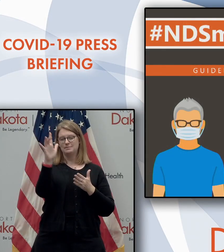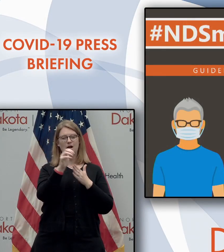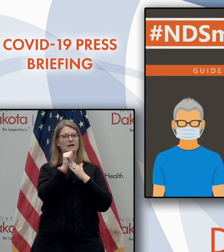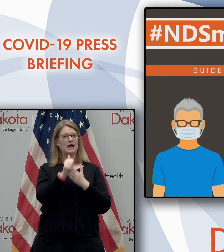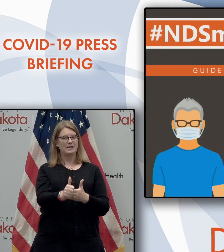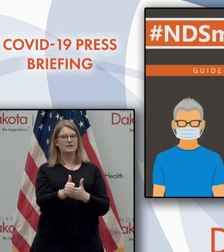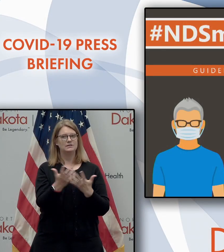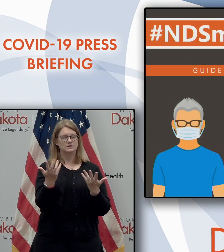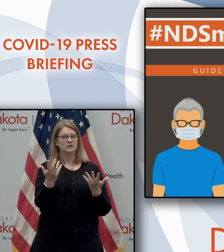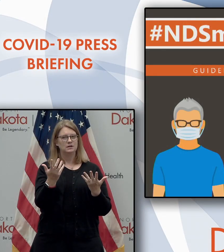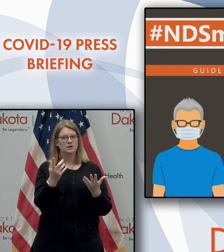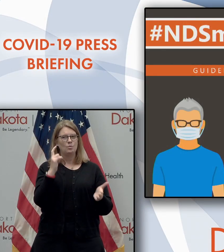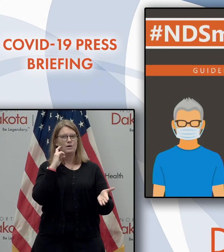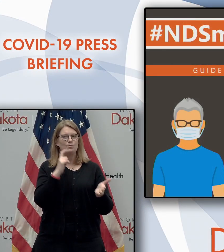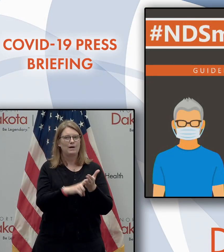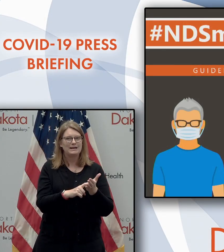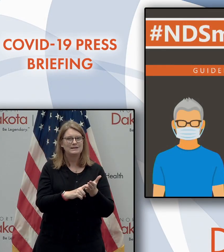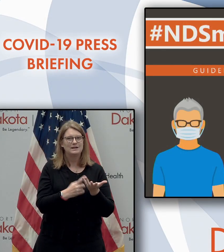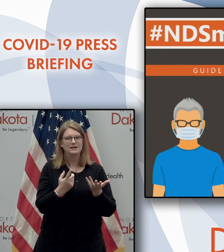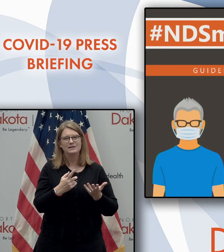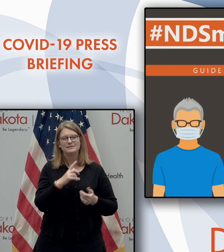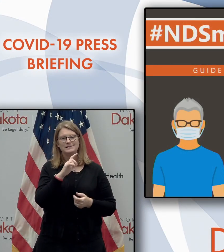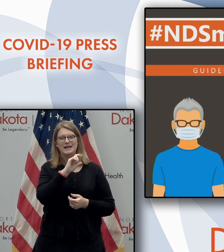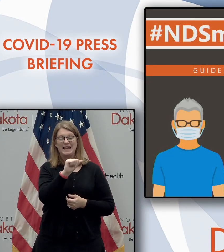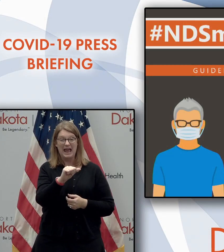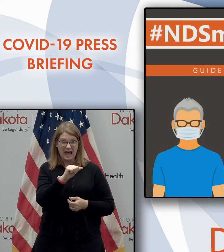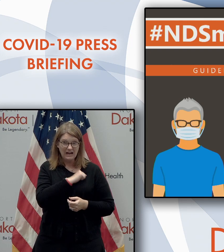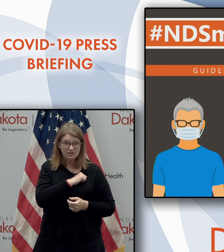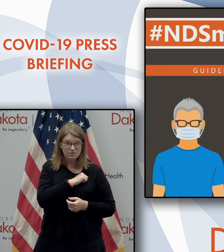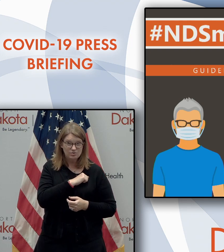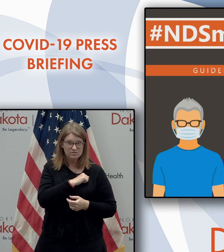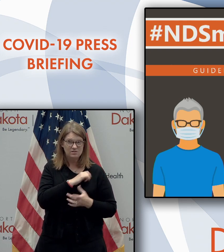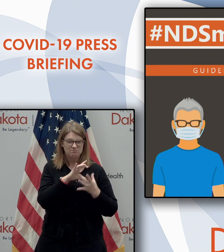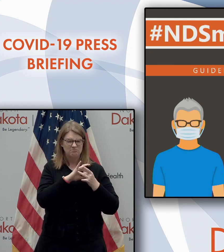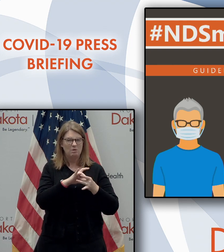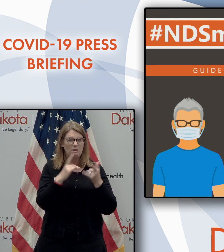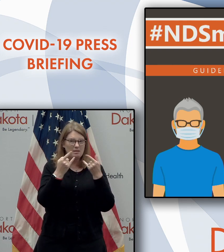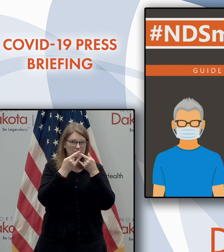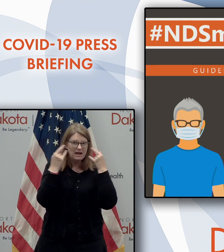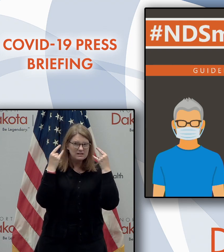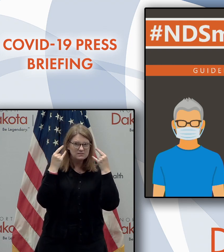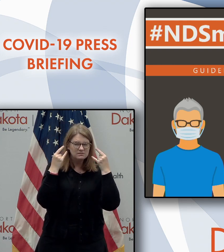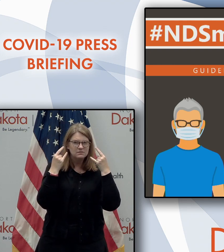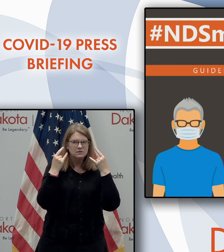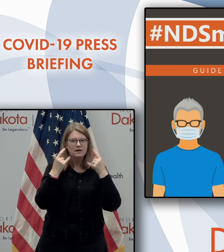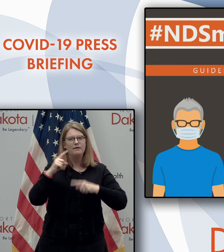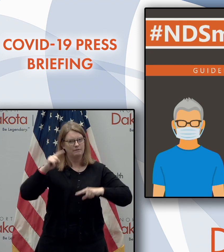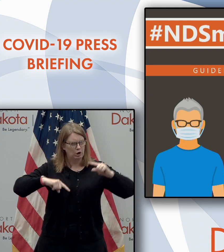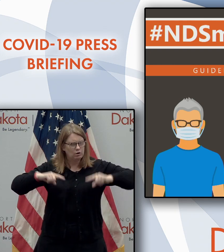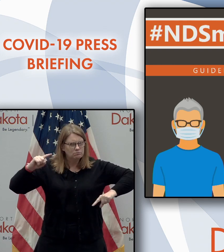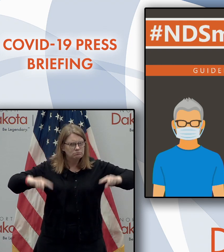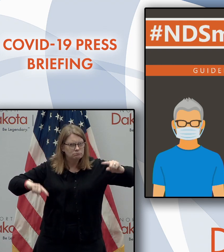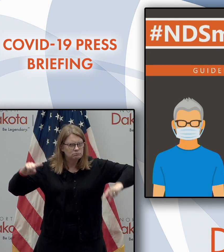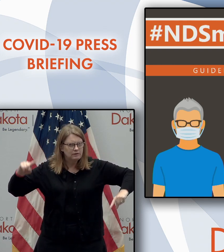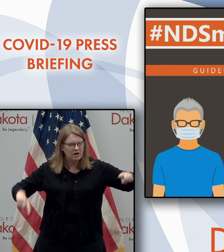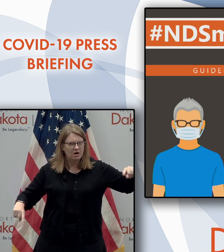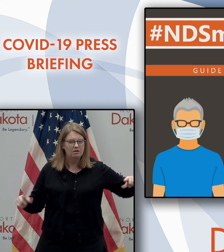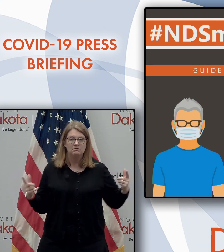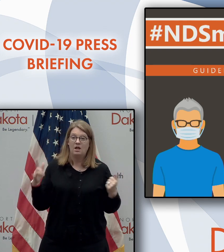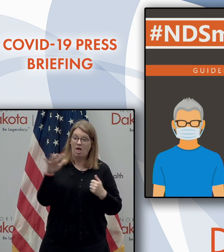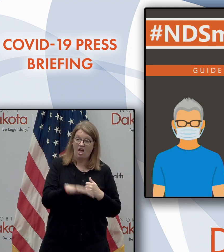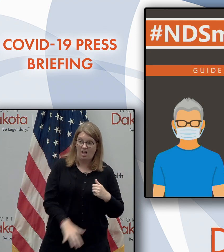we recognize that attitudes towards mask wearing vary across the country and they vary across our state. They